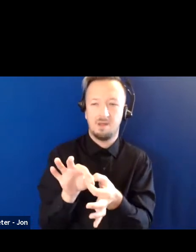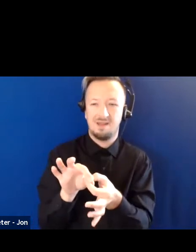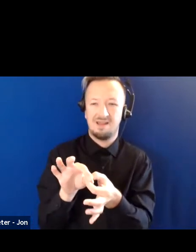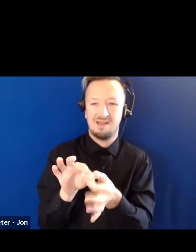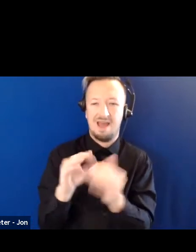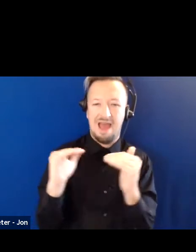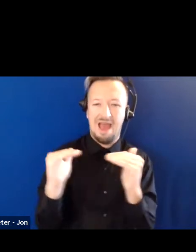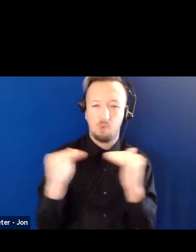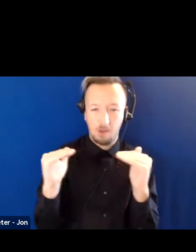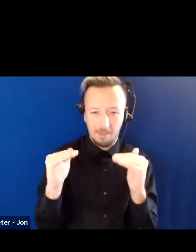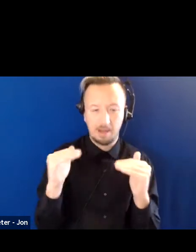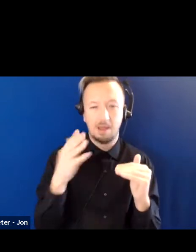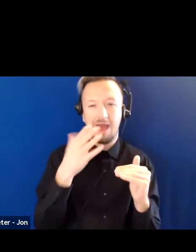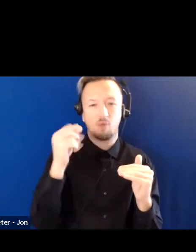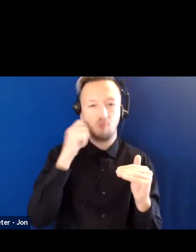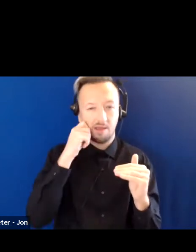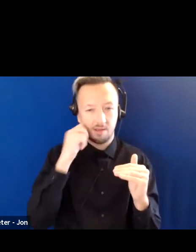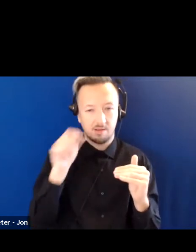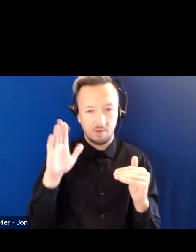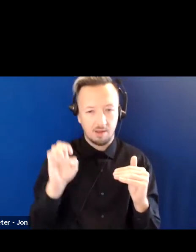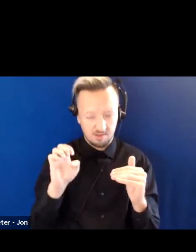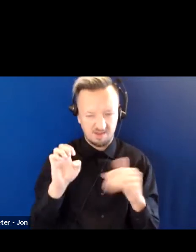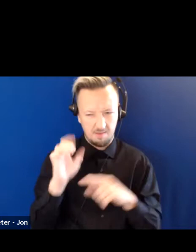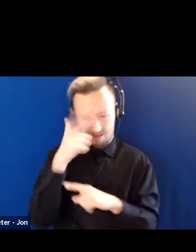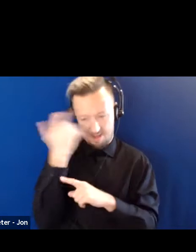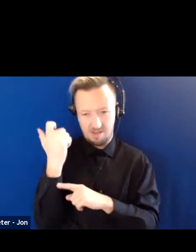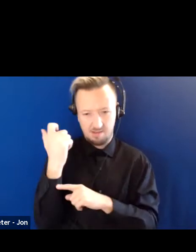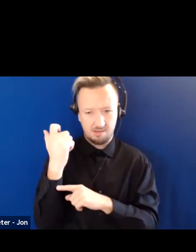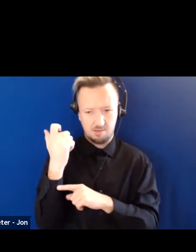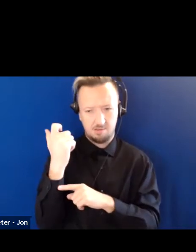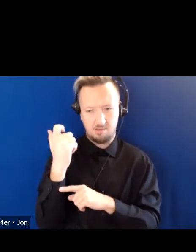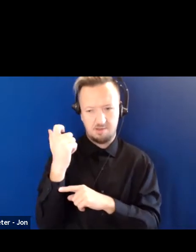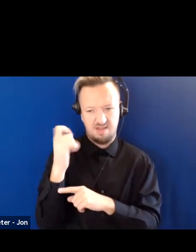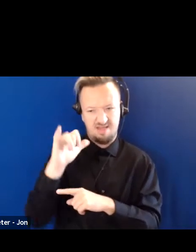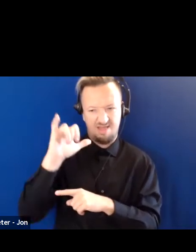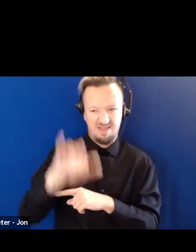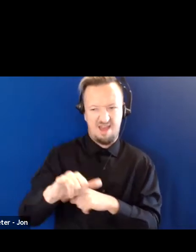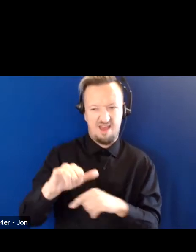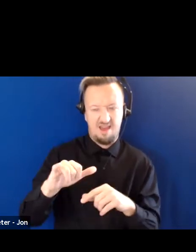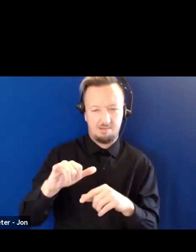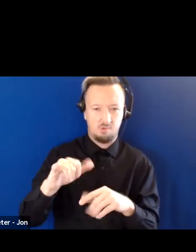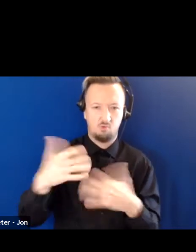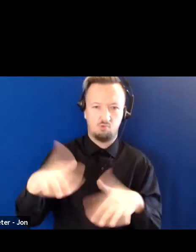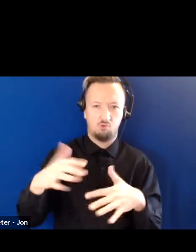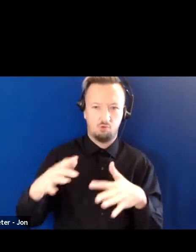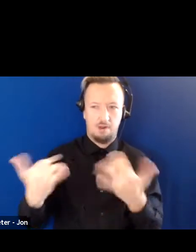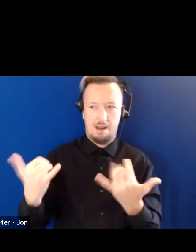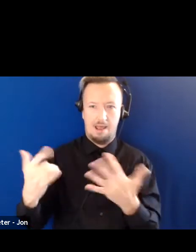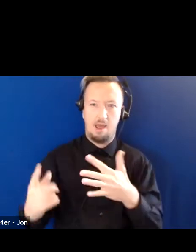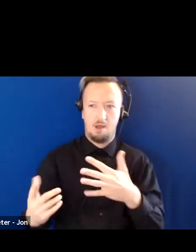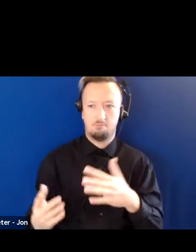equitability and race, as that conversation is front and center, and really starting to begin